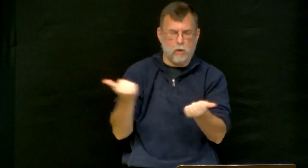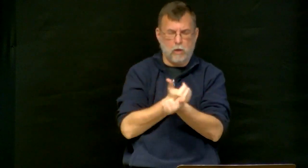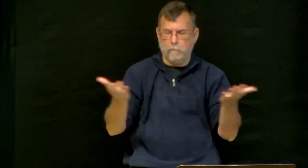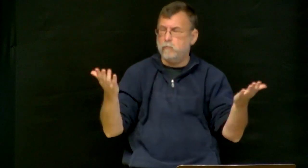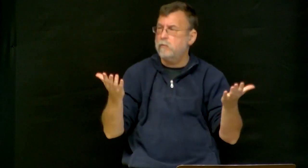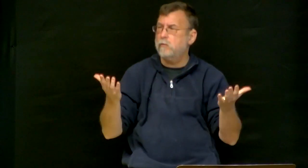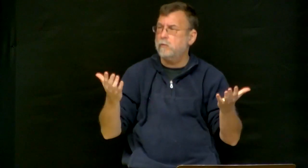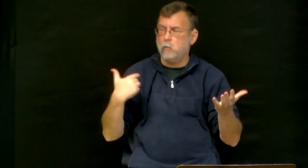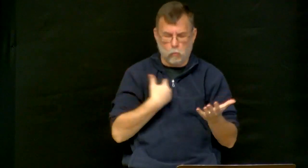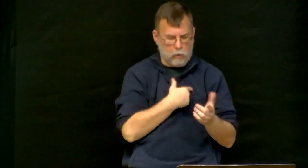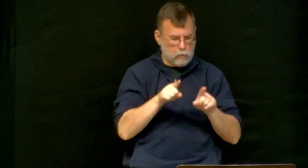Thank you for everything.